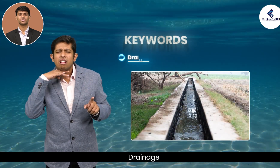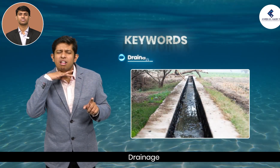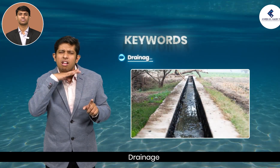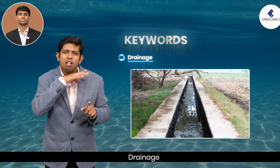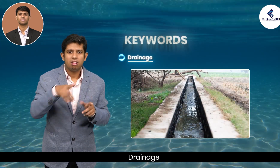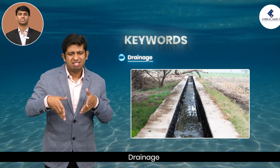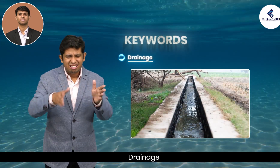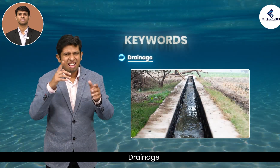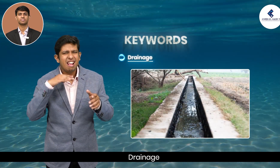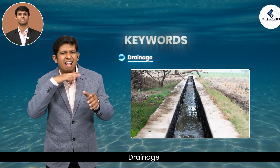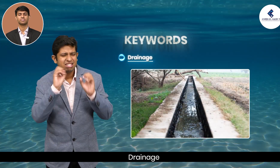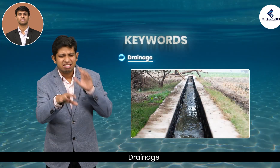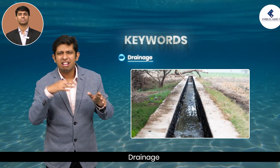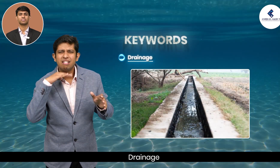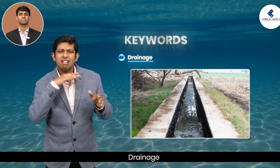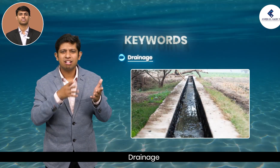drainage,